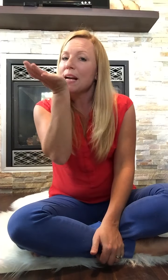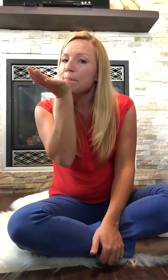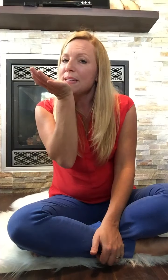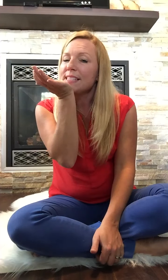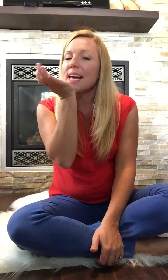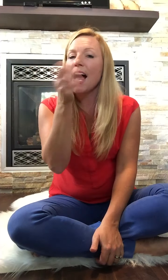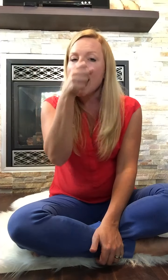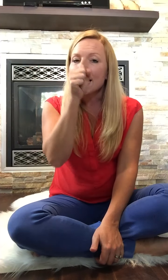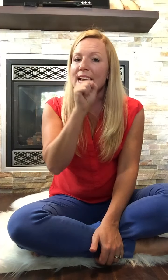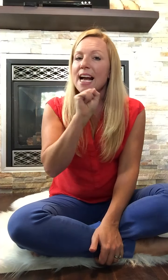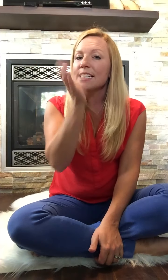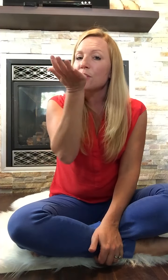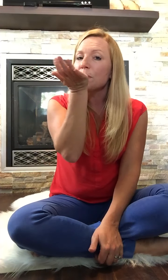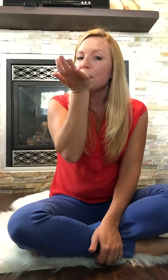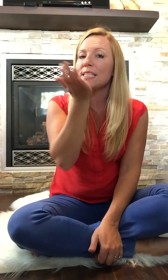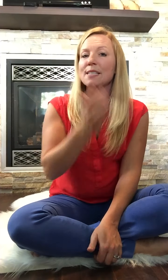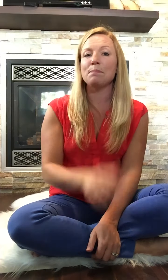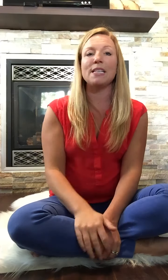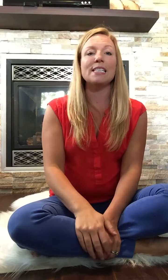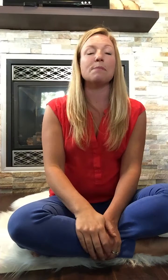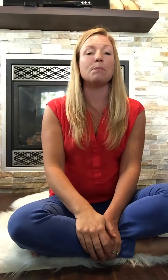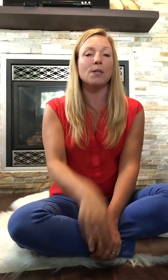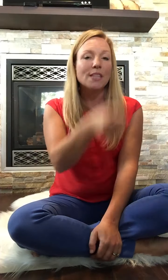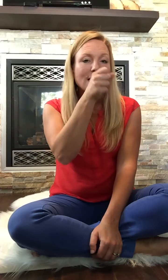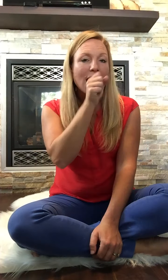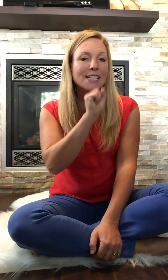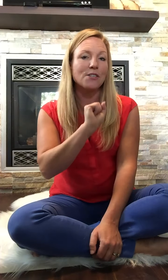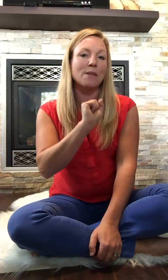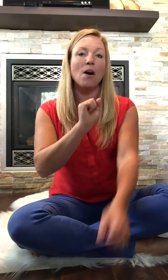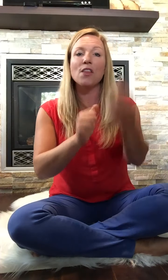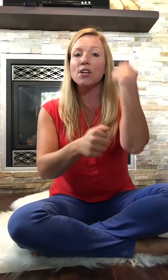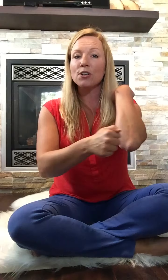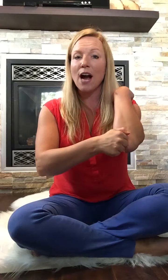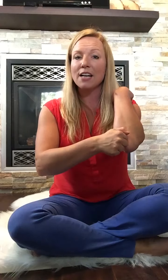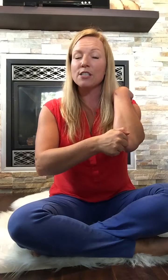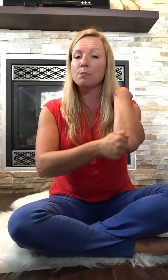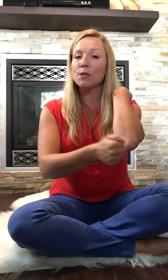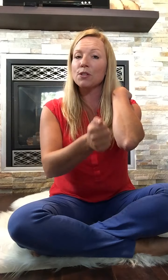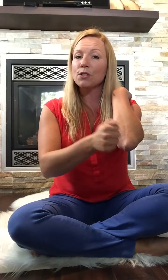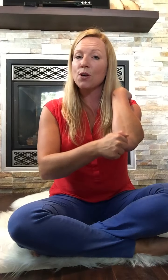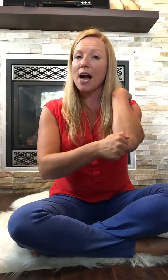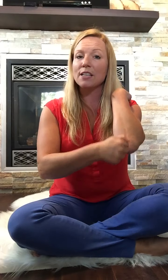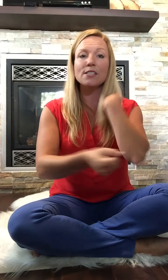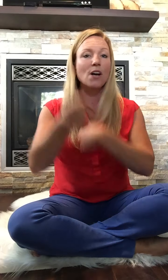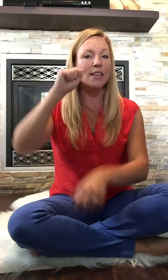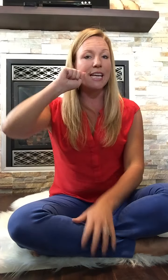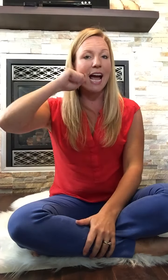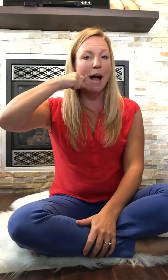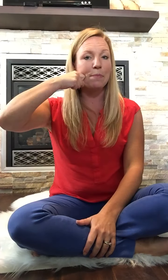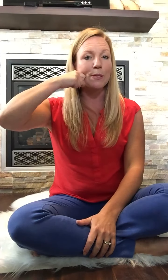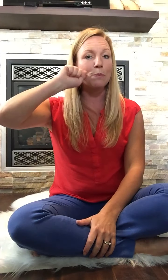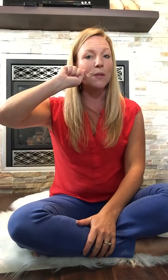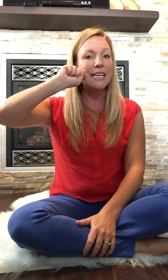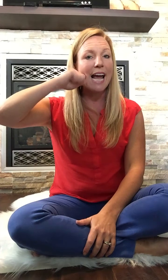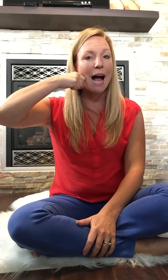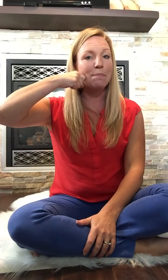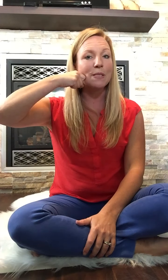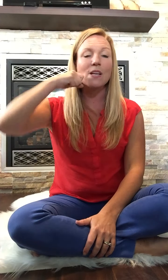my pizza. I like ice cream pizza, please. Put the ice cream on the crackers. Put the crackers on the apples. Put the apples on